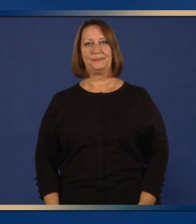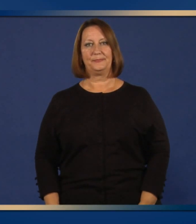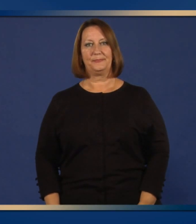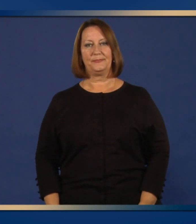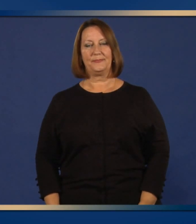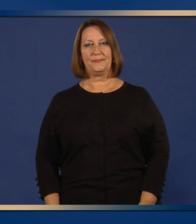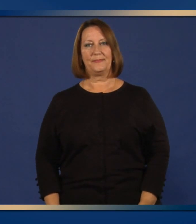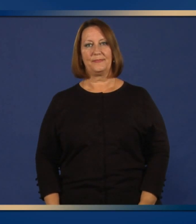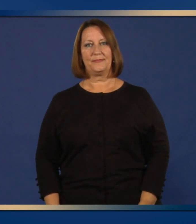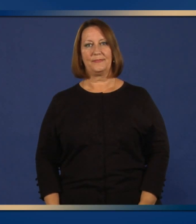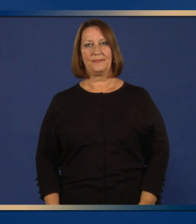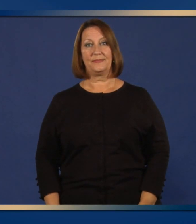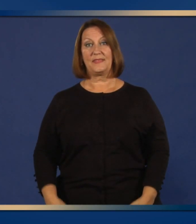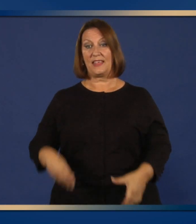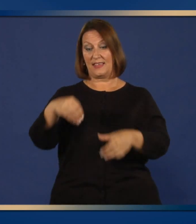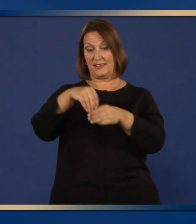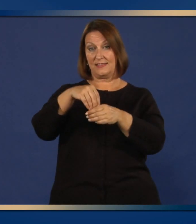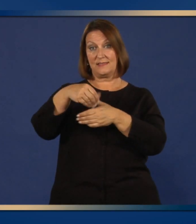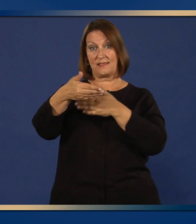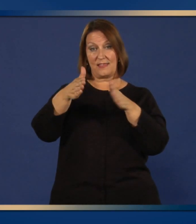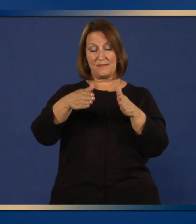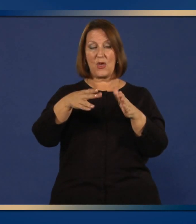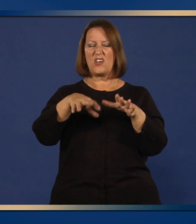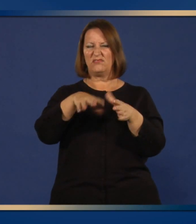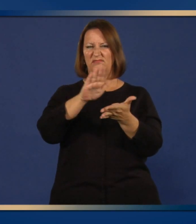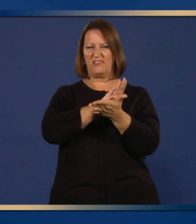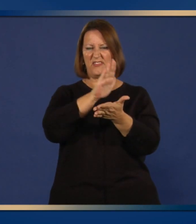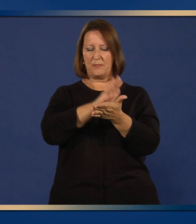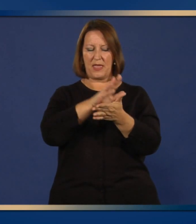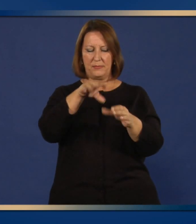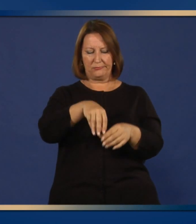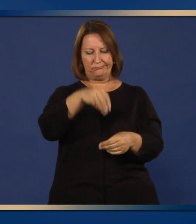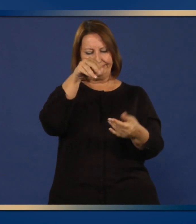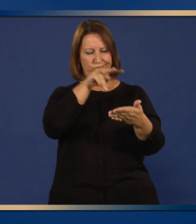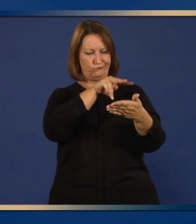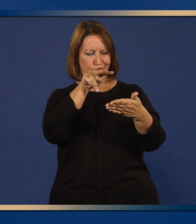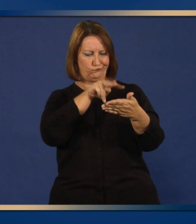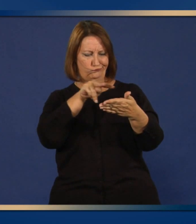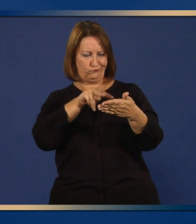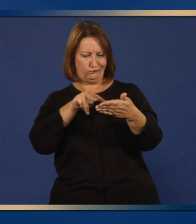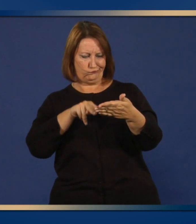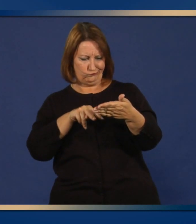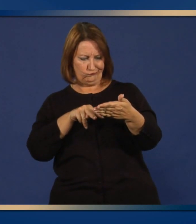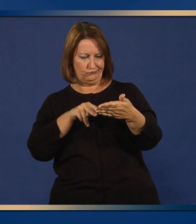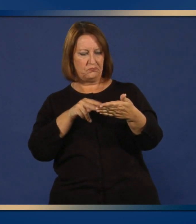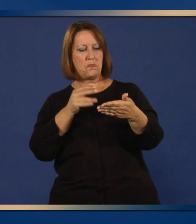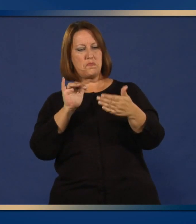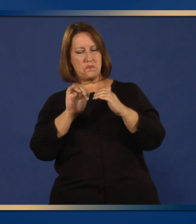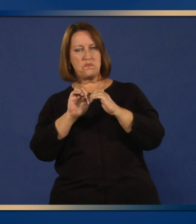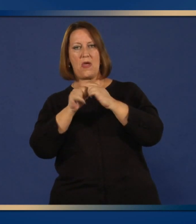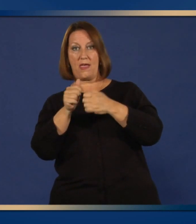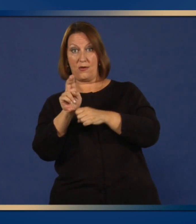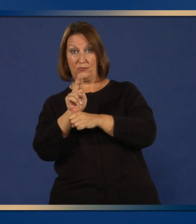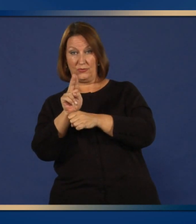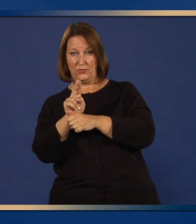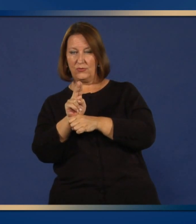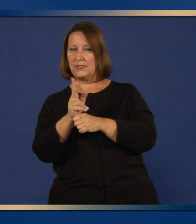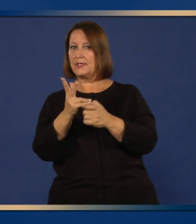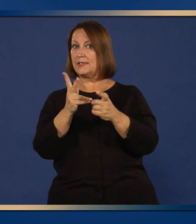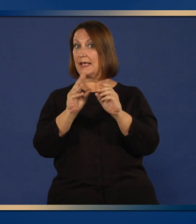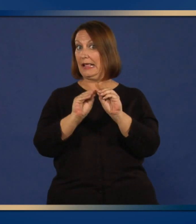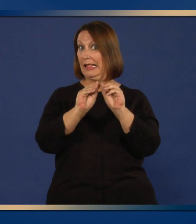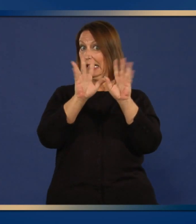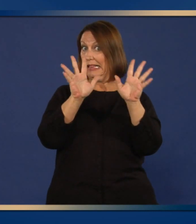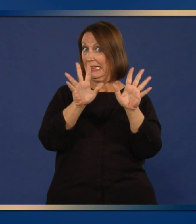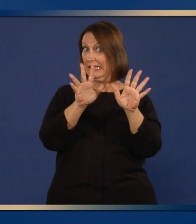Read the patient instructions for use in the package and refer to your healthcare provider for instructions